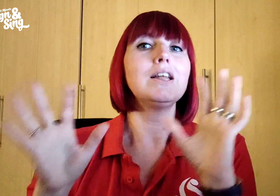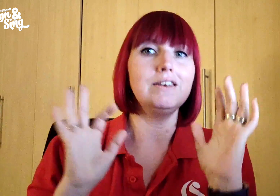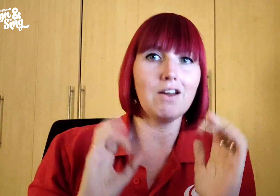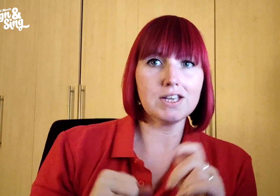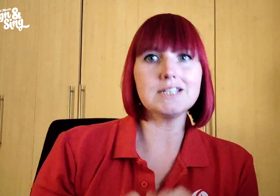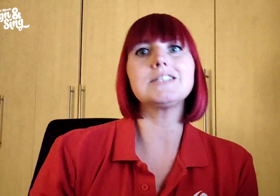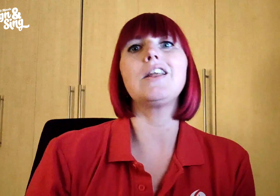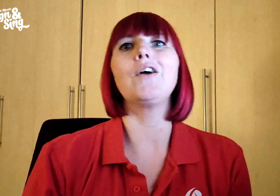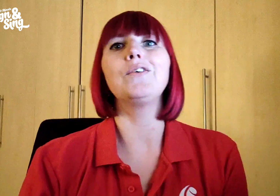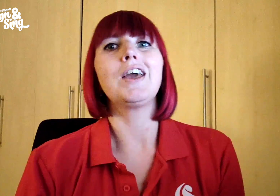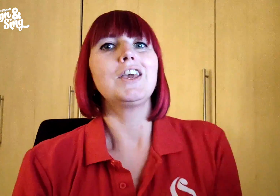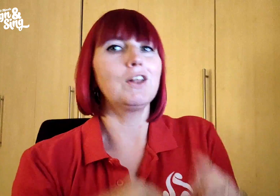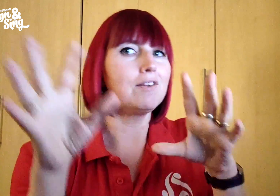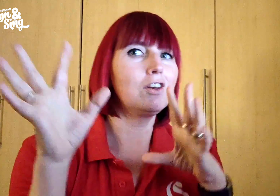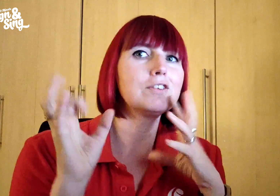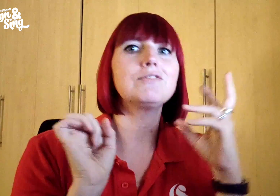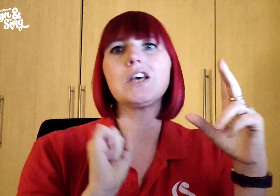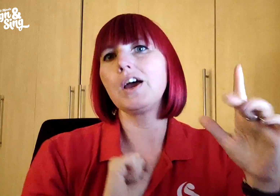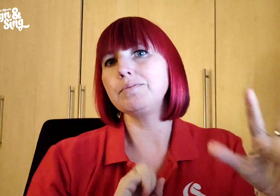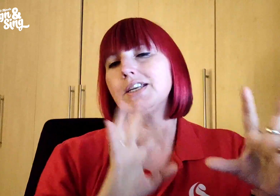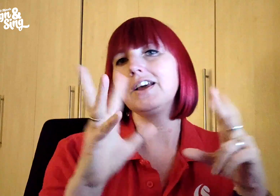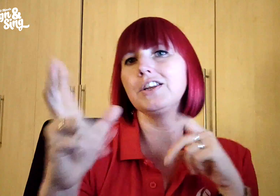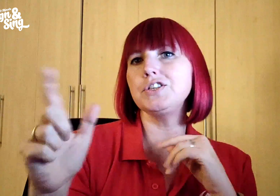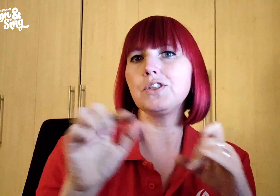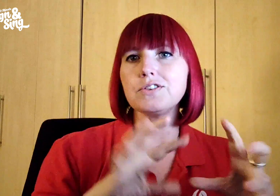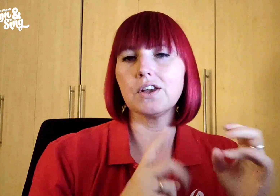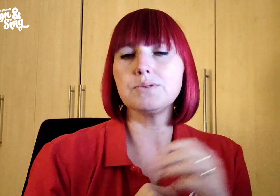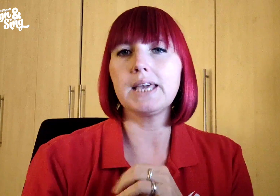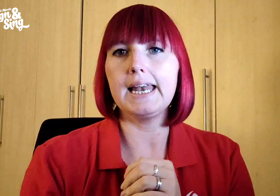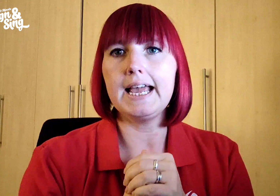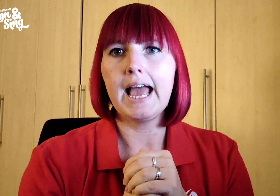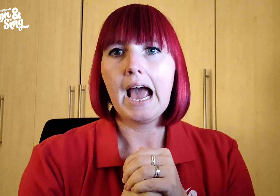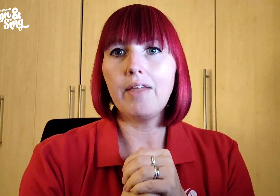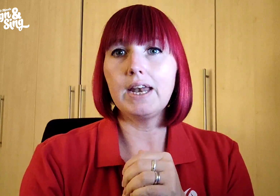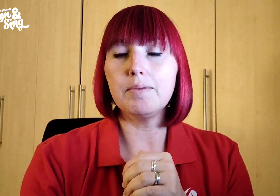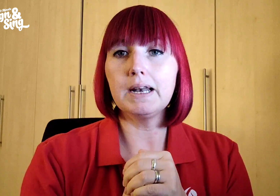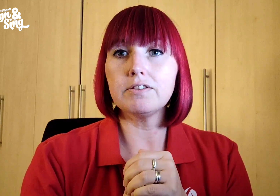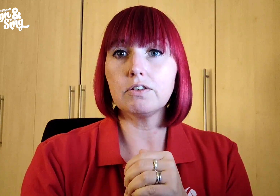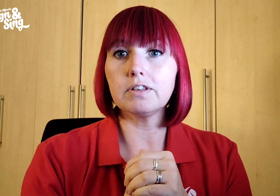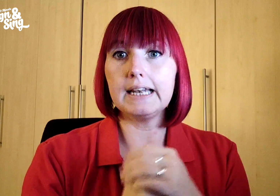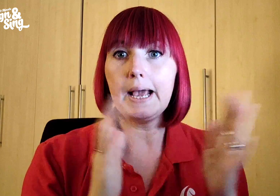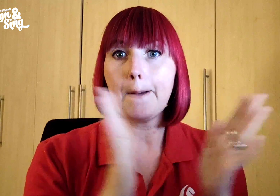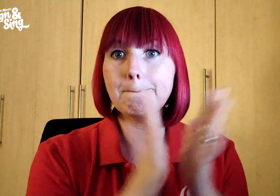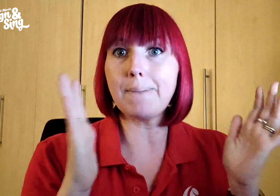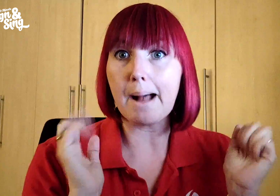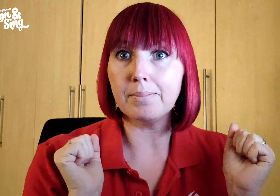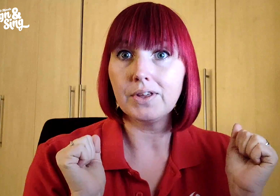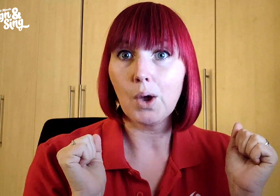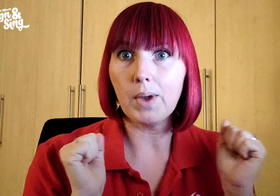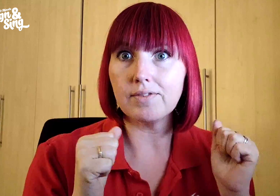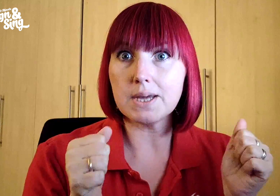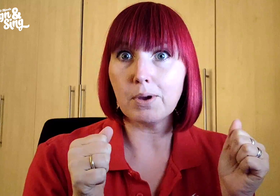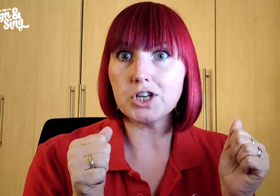out nice and slow. You'll have lots of time to learn and do those signs with Kelly. And then in the middle of the song, suddenly,